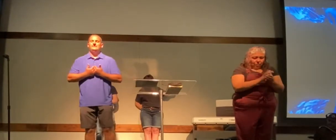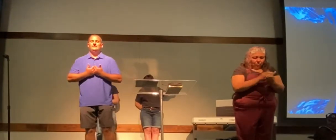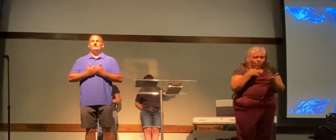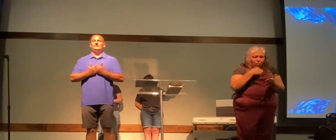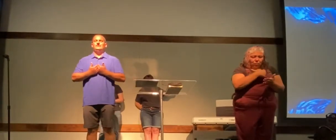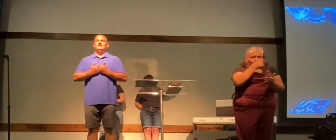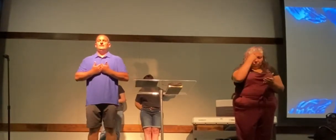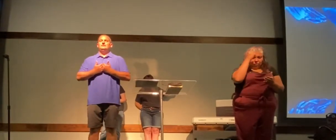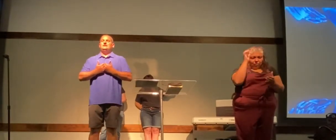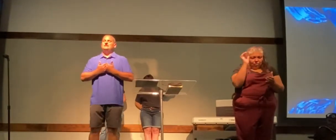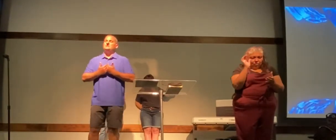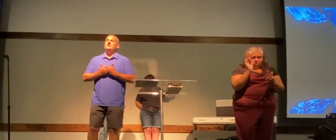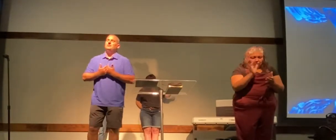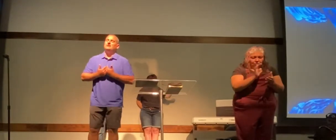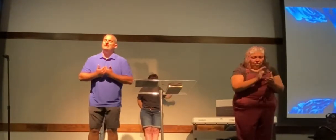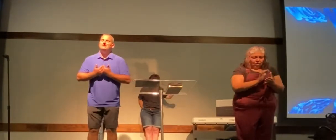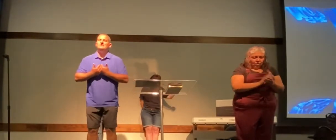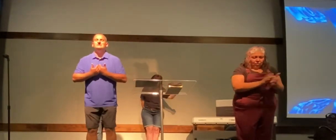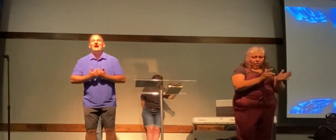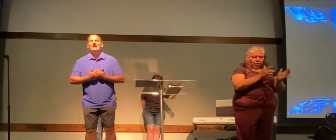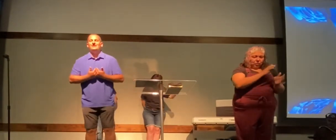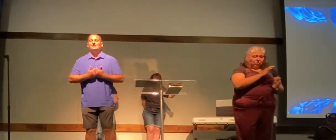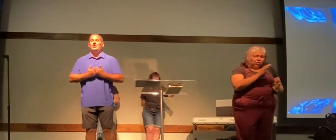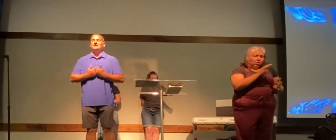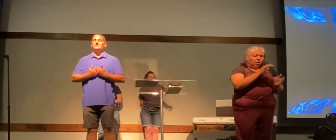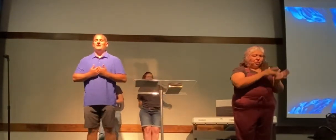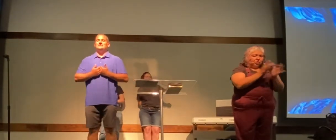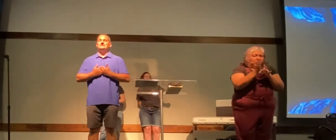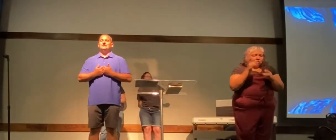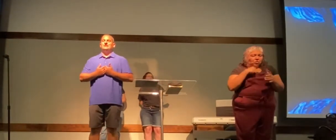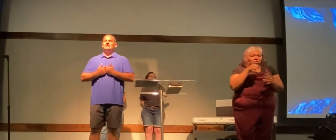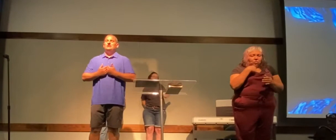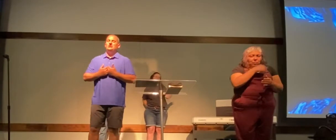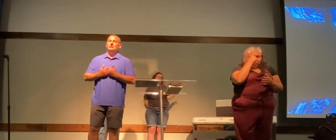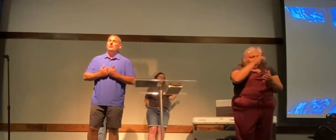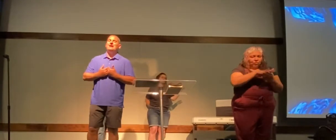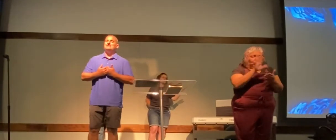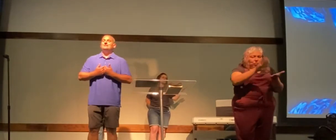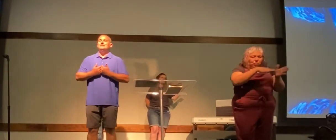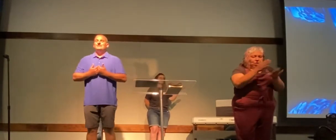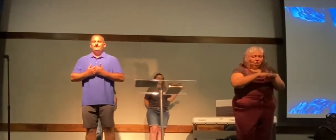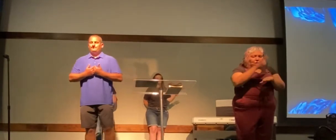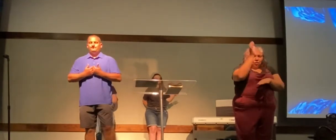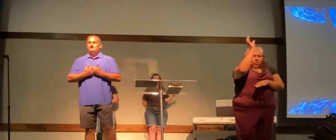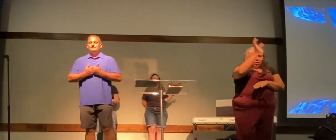we believe, Jesus, we believe that you died on the cross for us. You went.